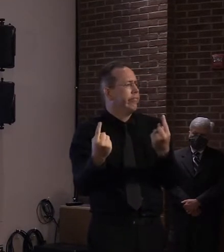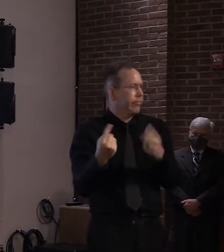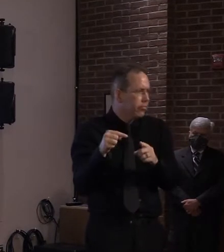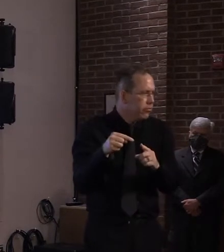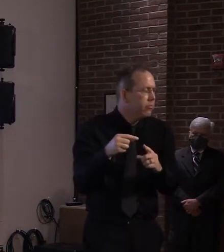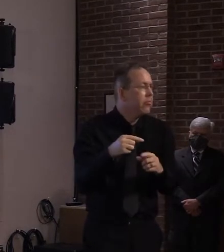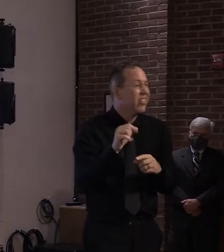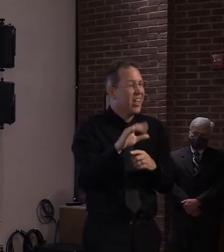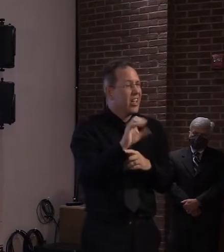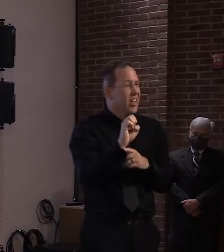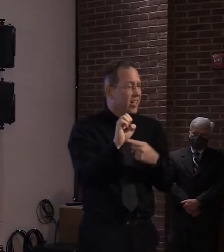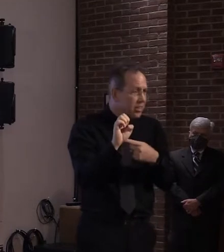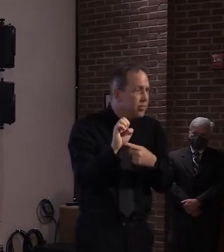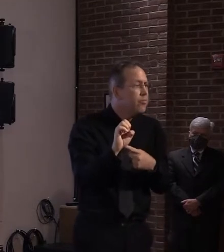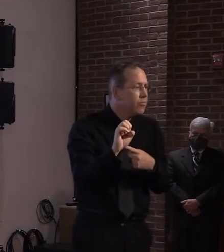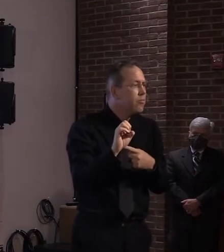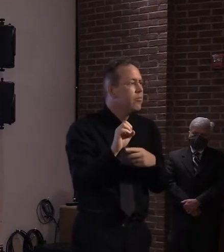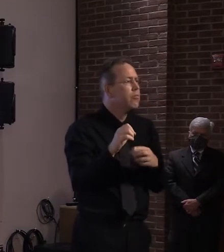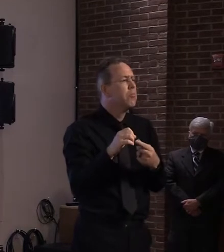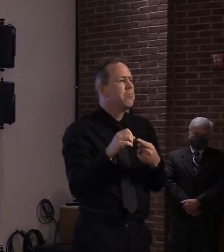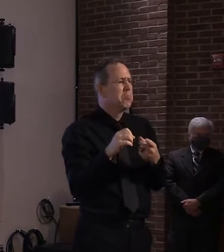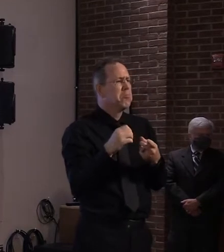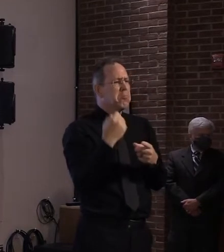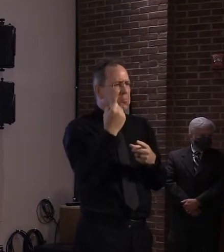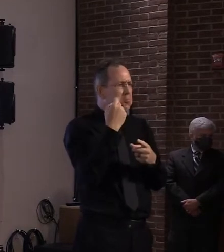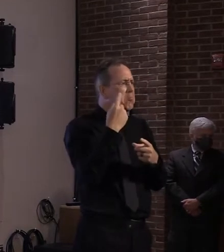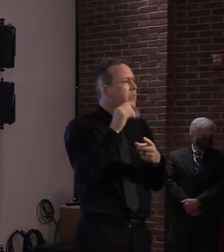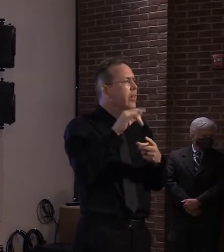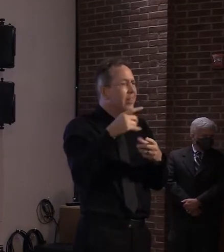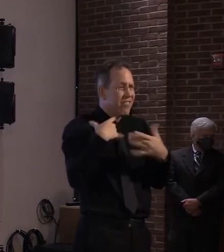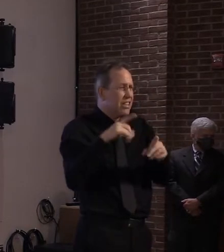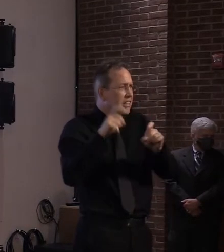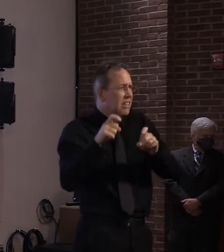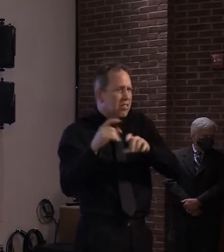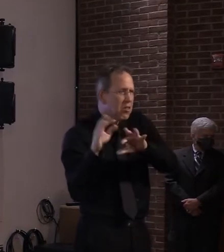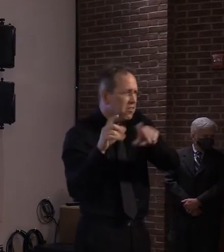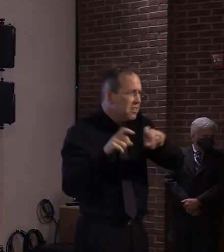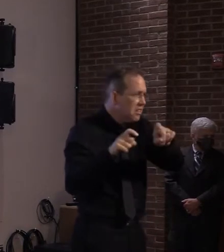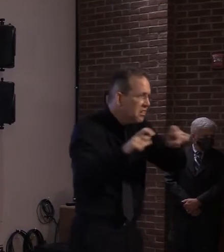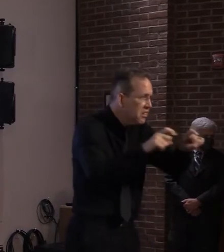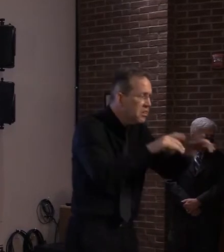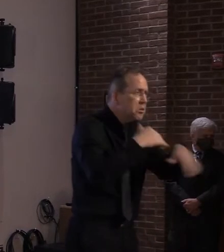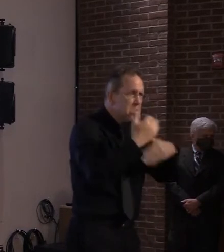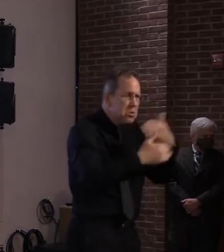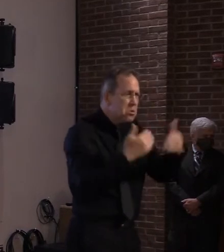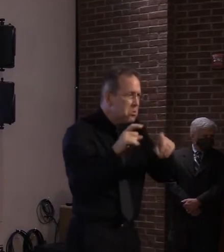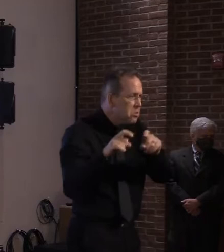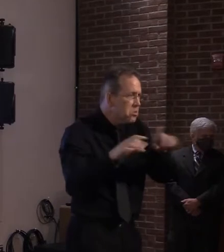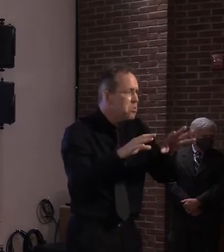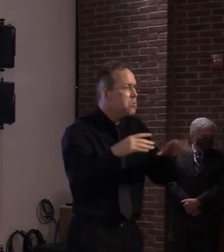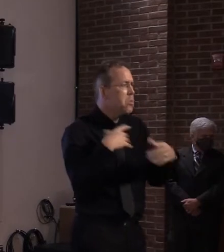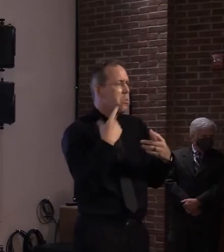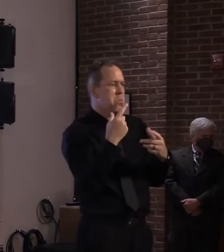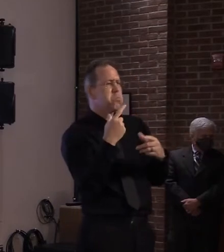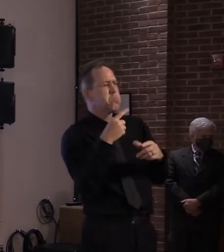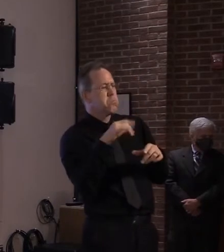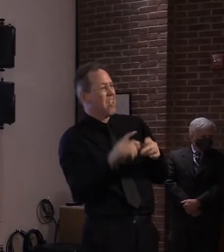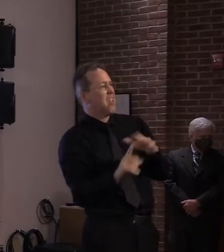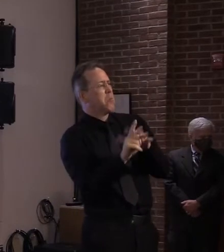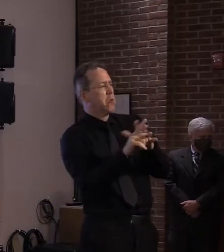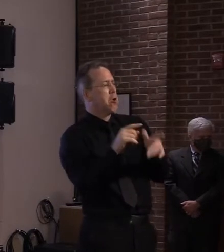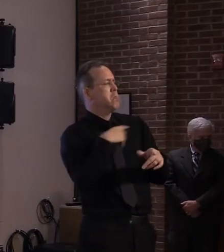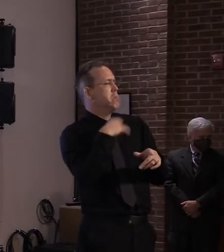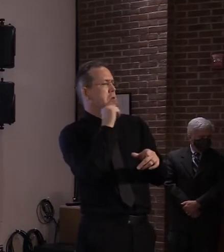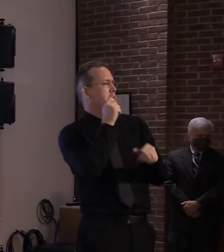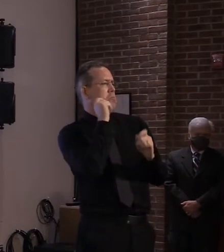again, of abundant testing. And again, because we're doing so much testing, the number of